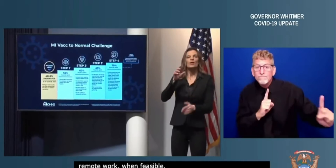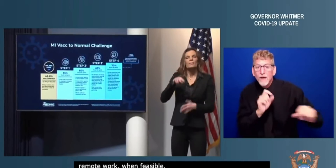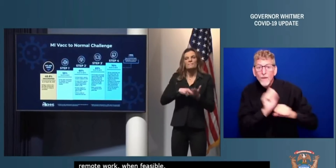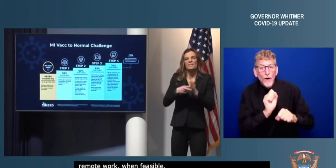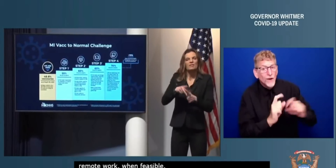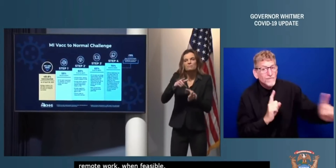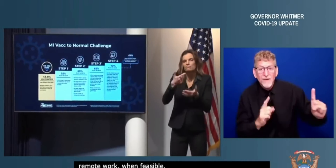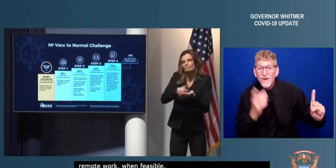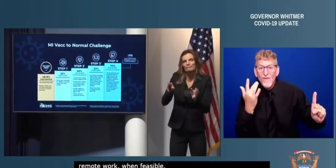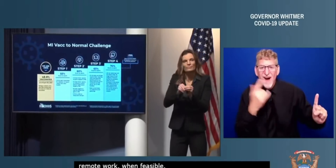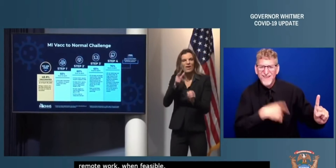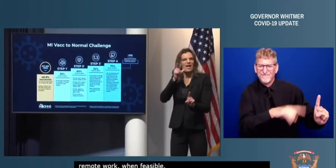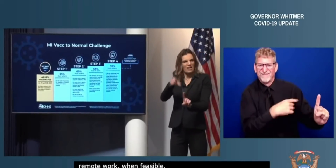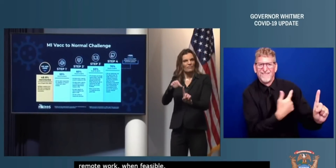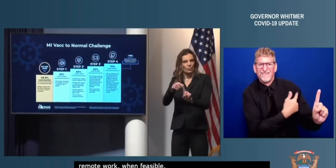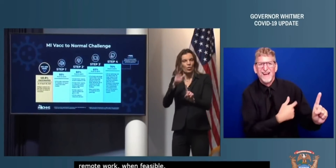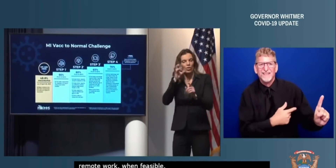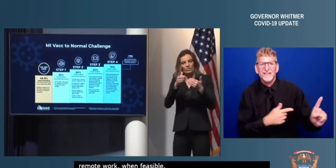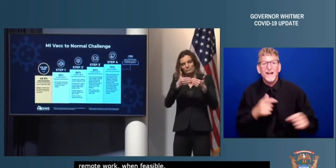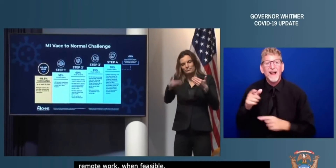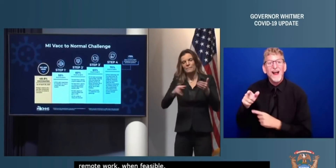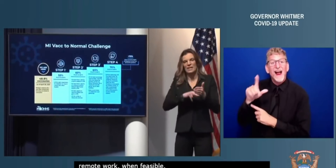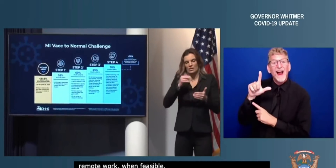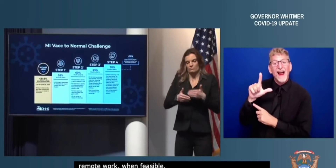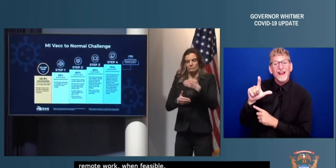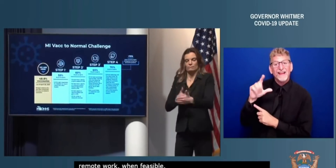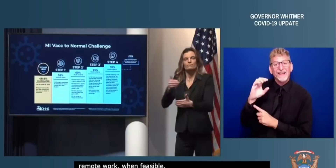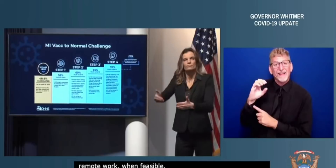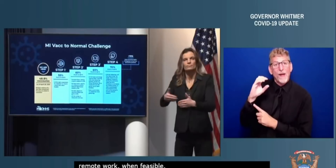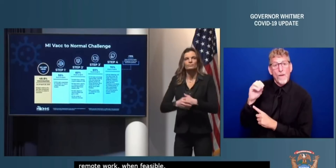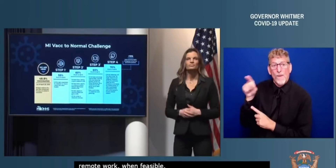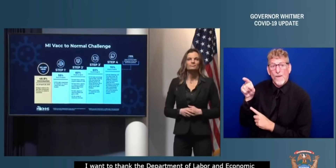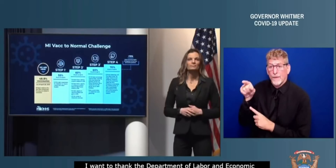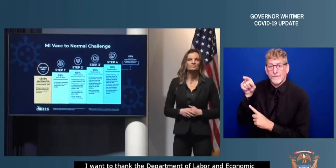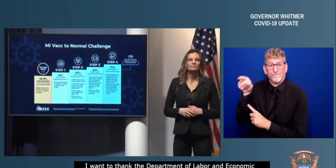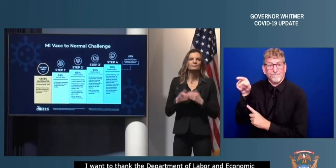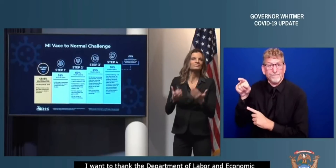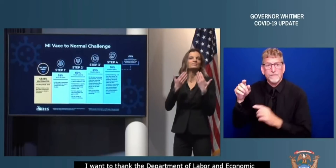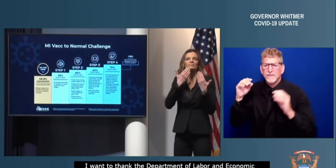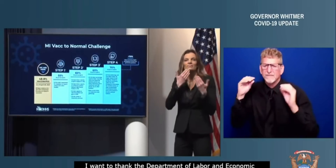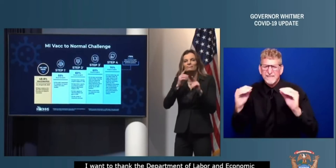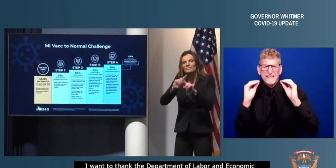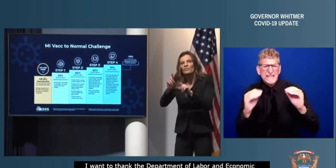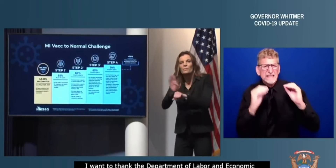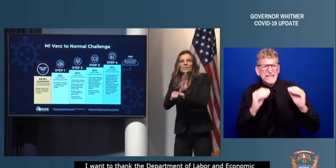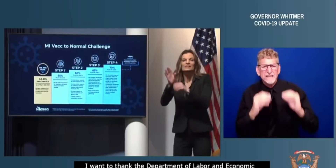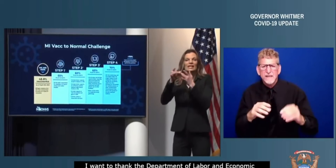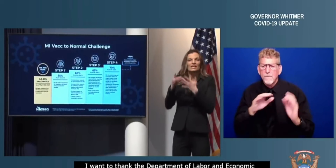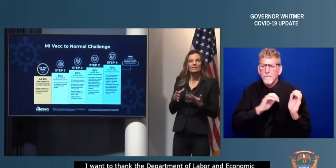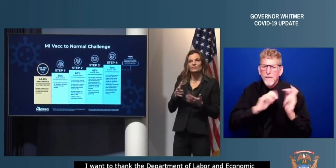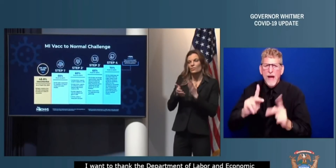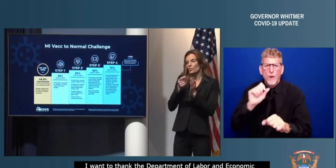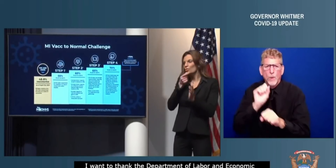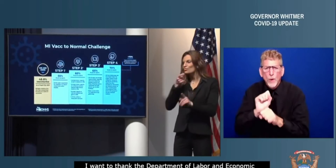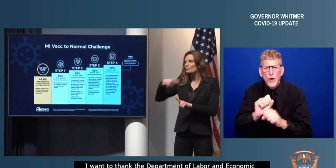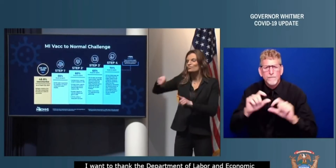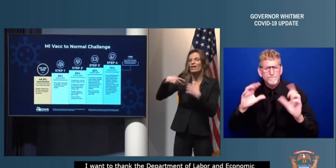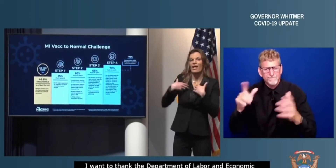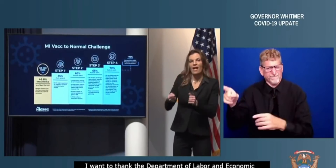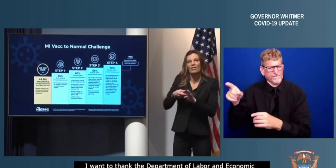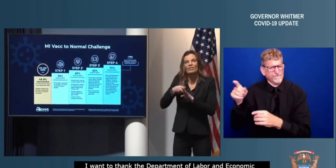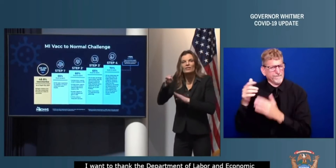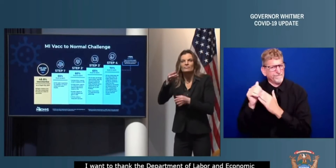their Return to Office Work Group, and the many business leaders, labor leaders, health experts who participated for